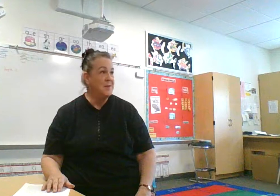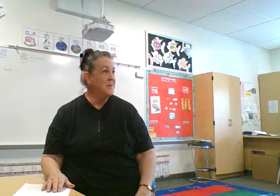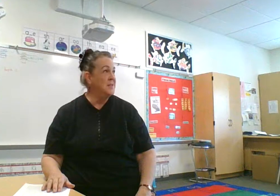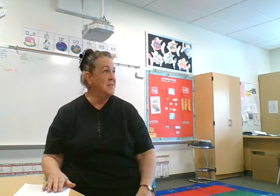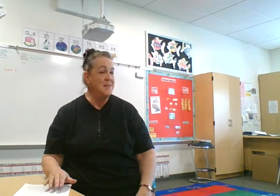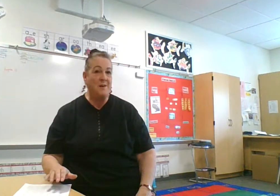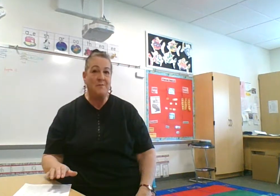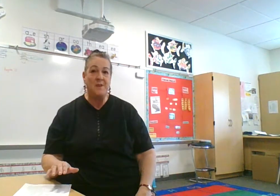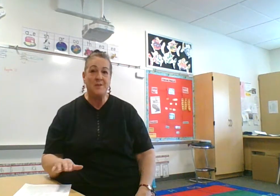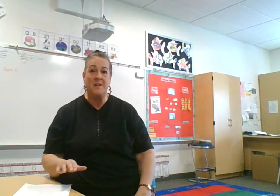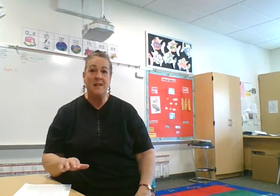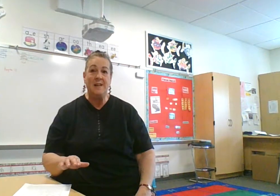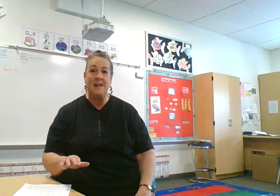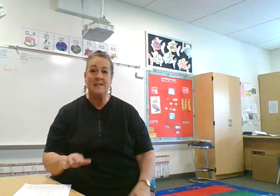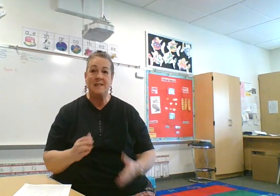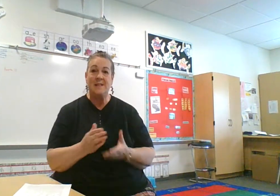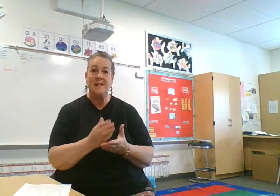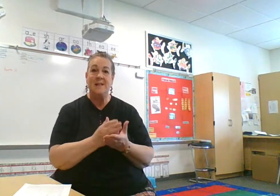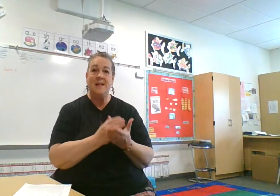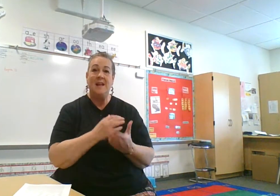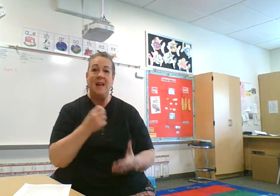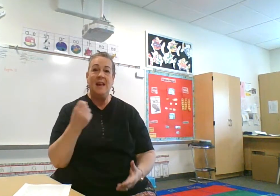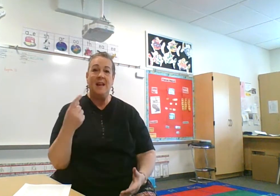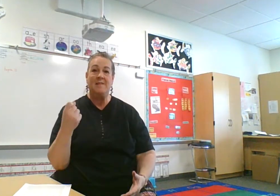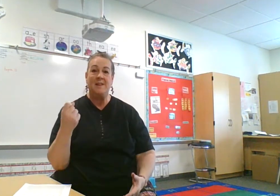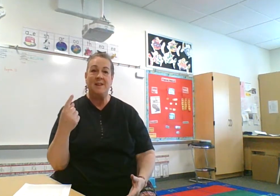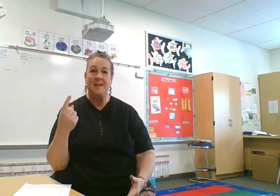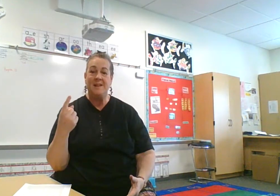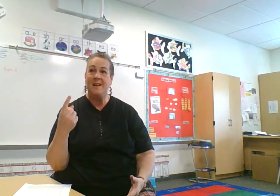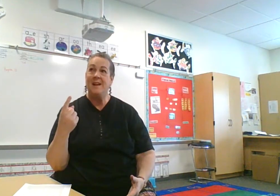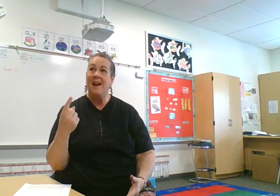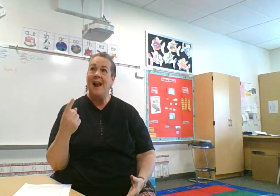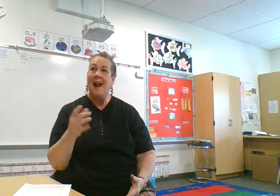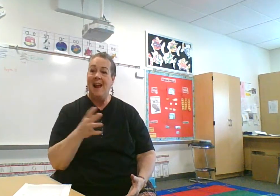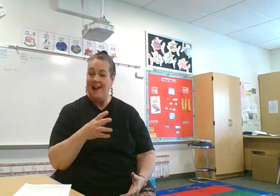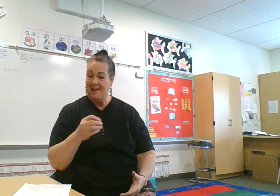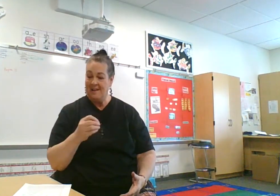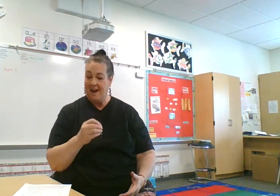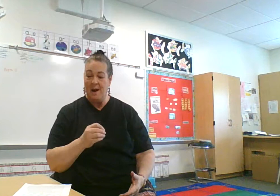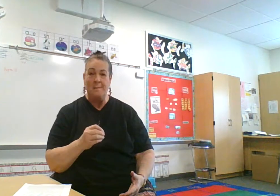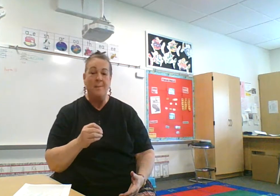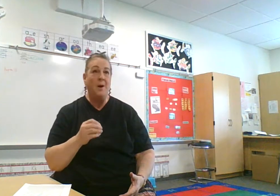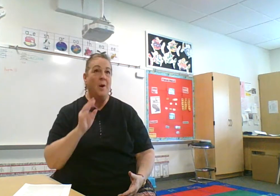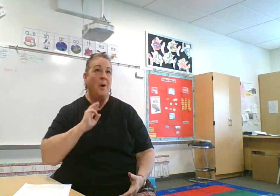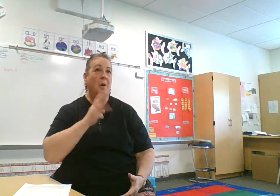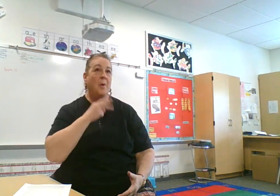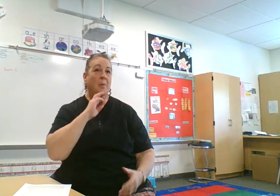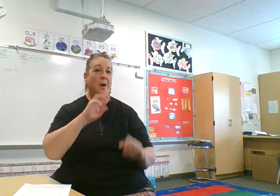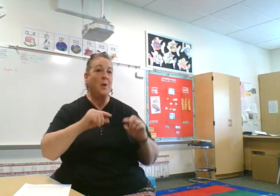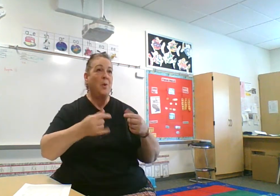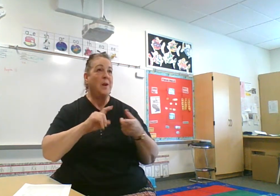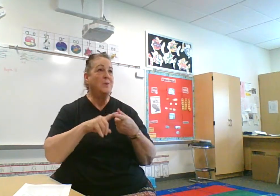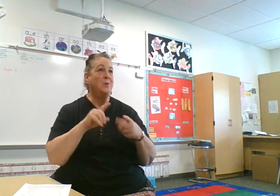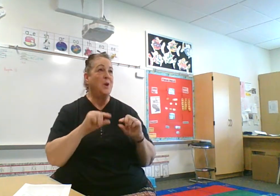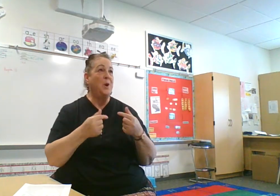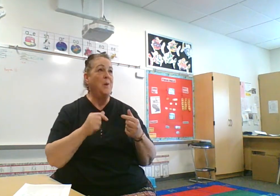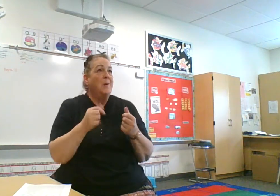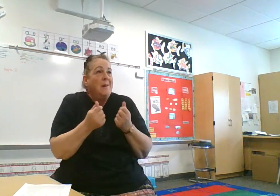So this is officially lesson 11, and we're going to go a